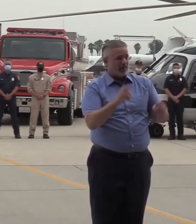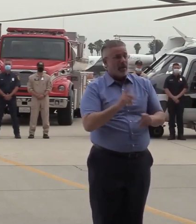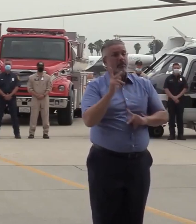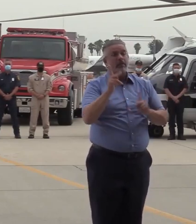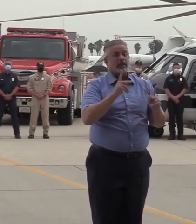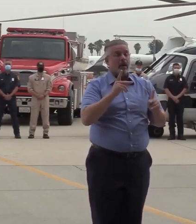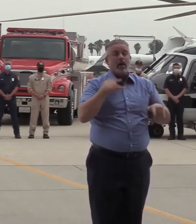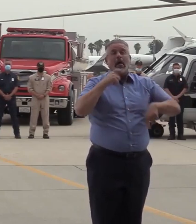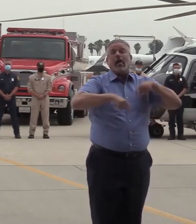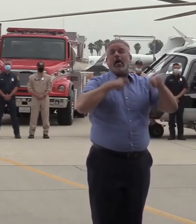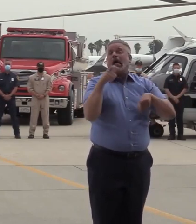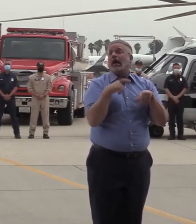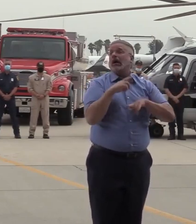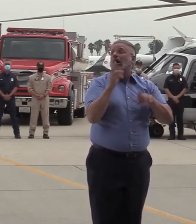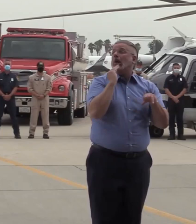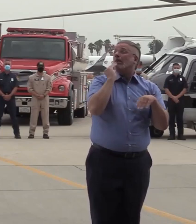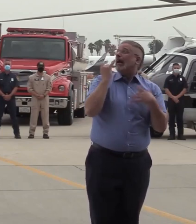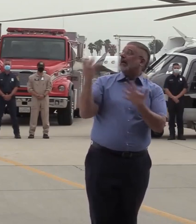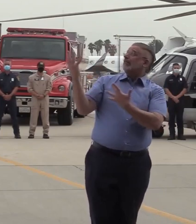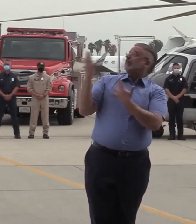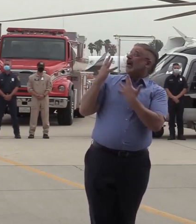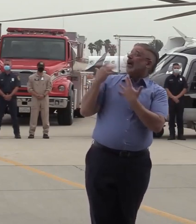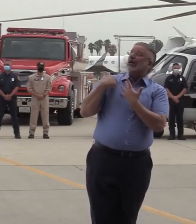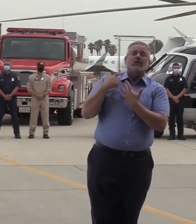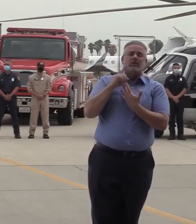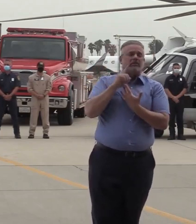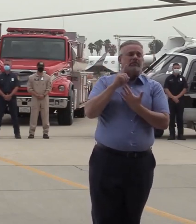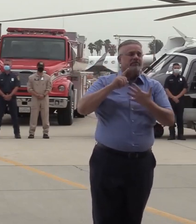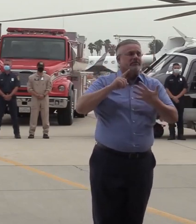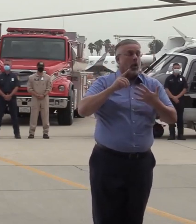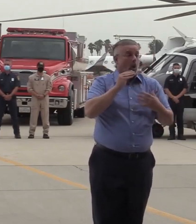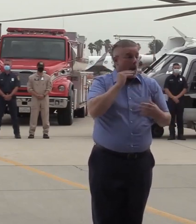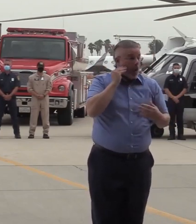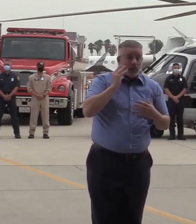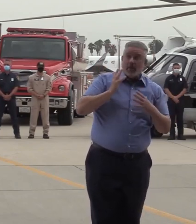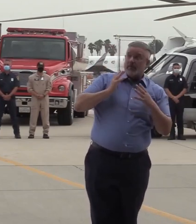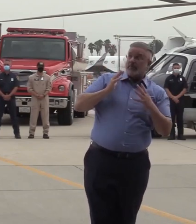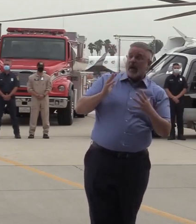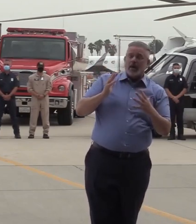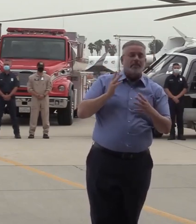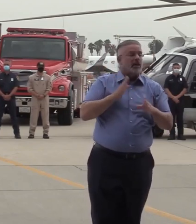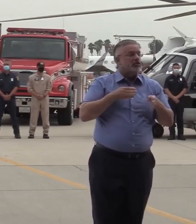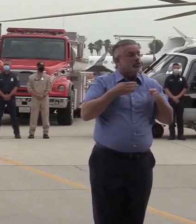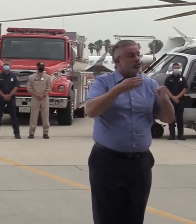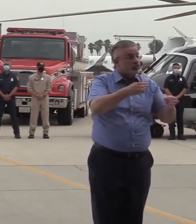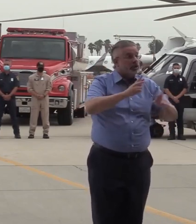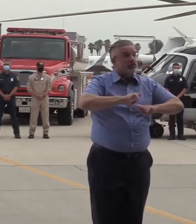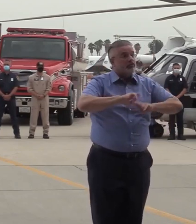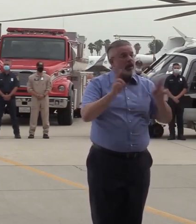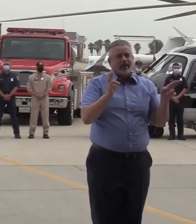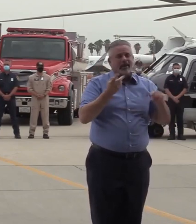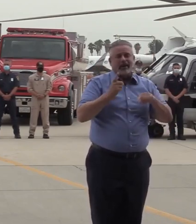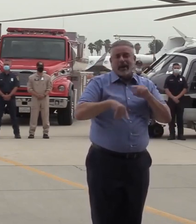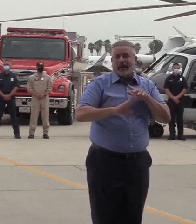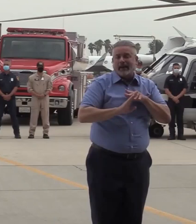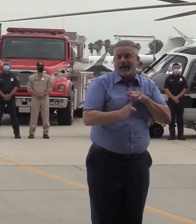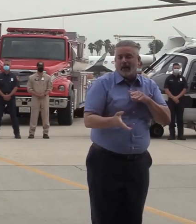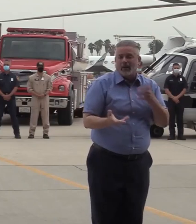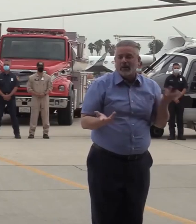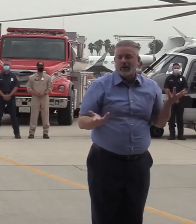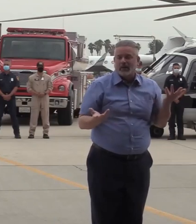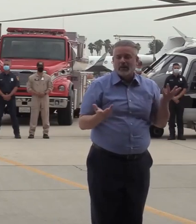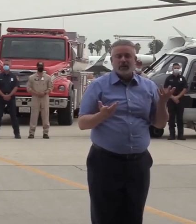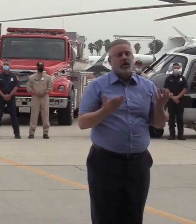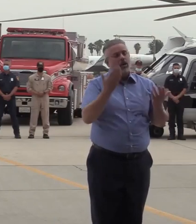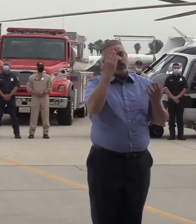people scrambling to leave their homes when it's too late. Your home may seem protected. That doesn't mean the street is or that you can get out. I